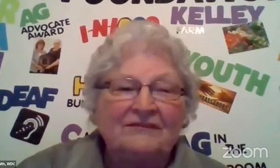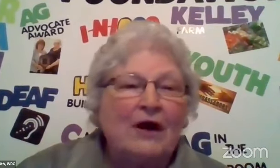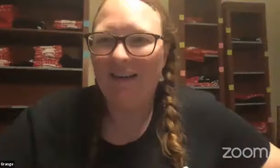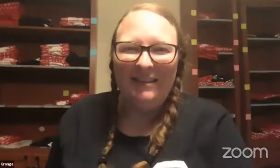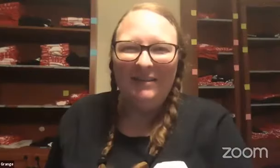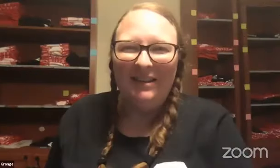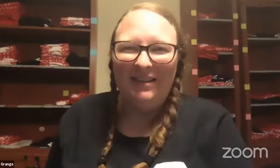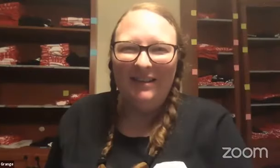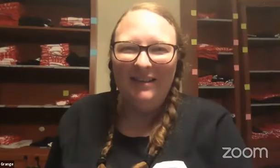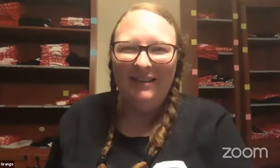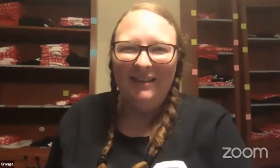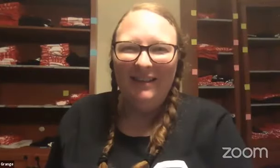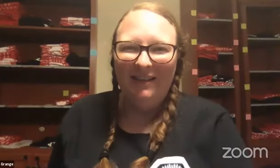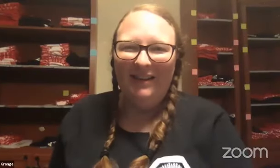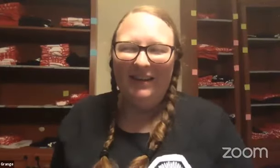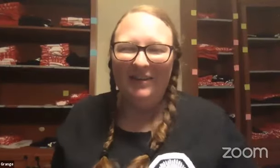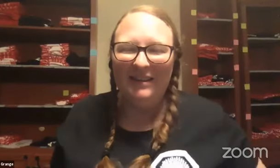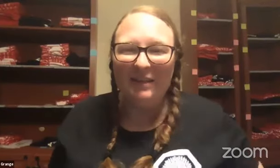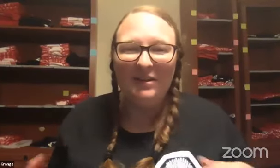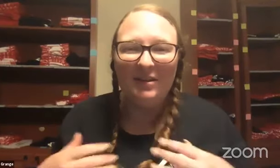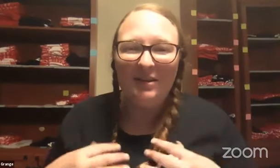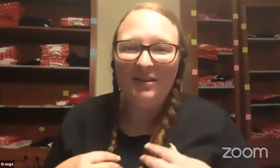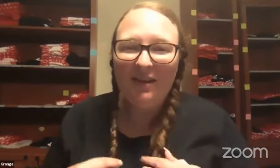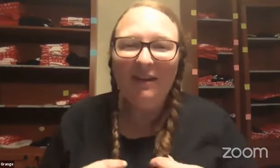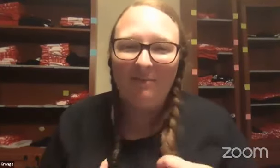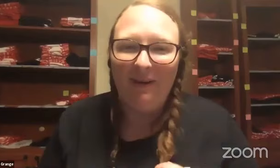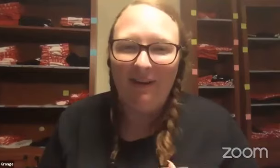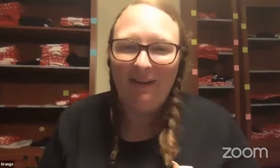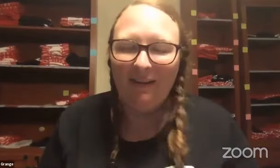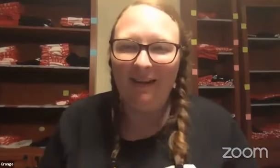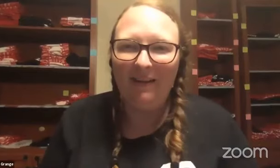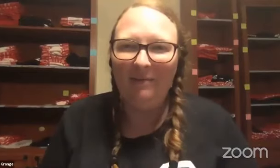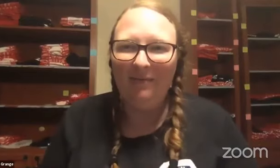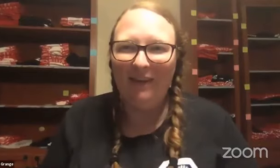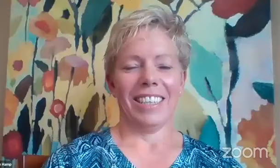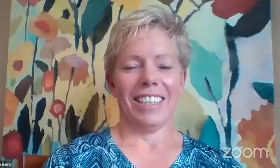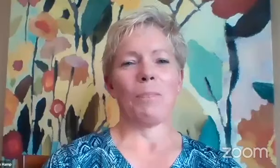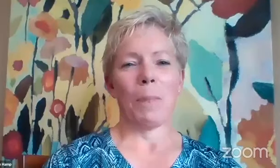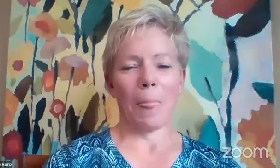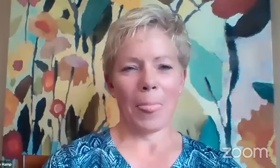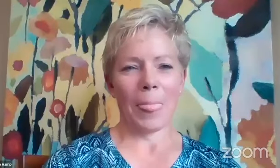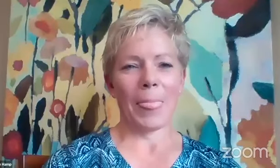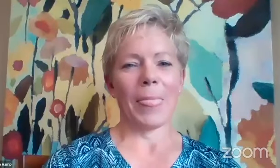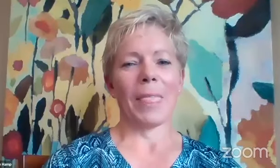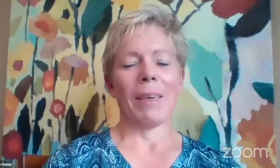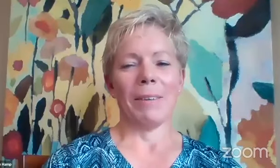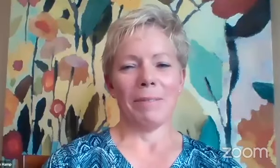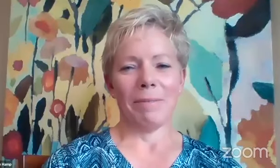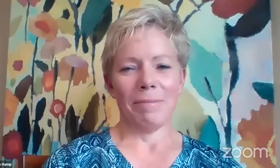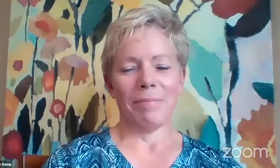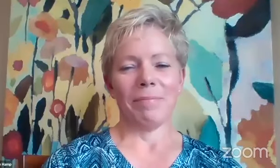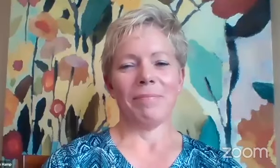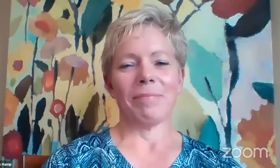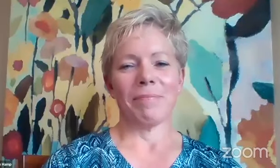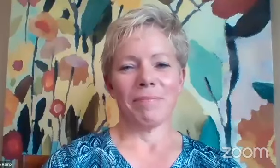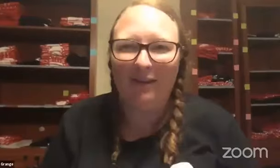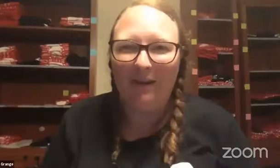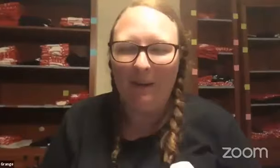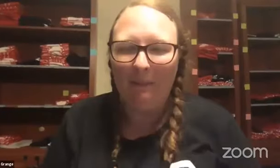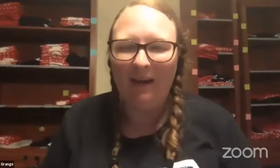Chris, I'm back. There you go. Chris, that was a good softball. And so mine is a little harder, but I